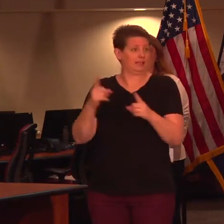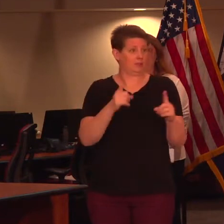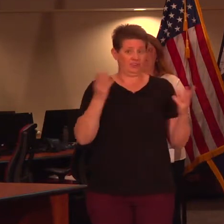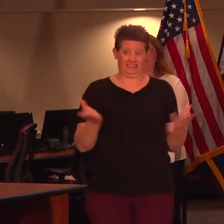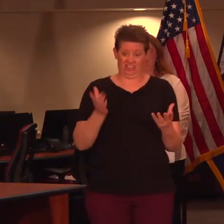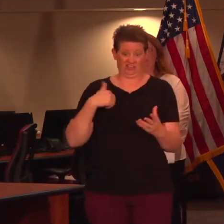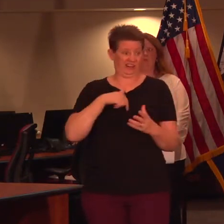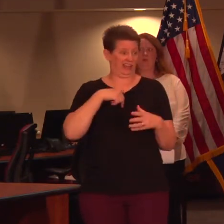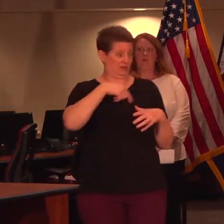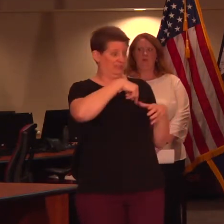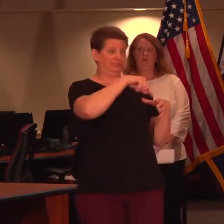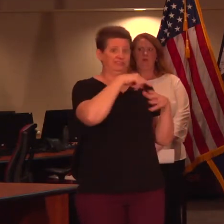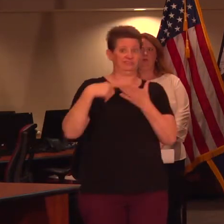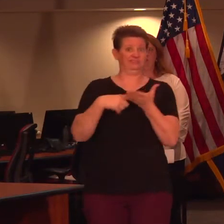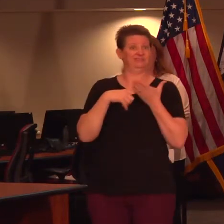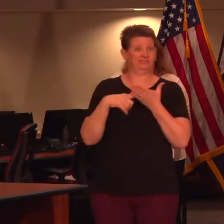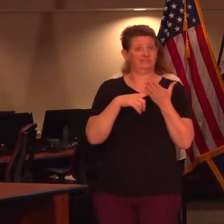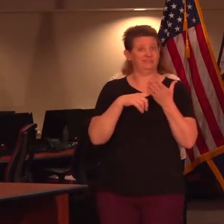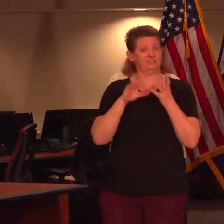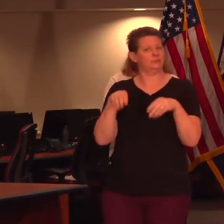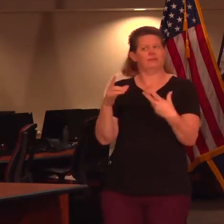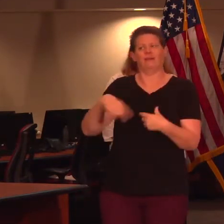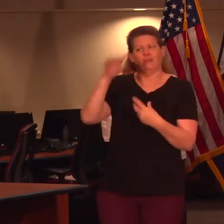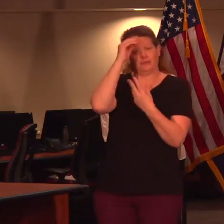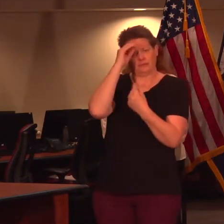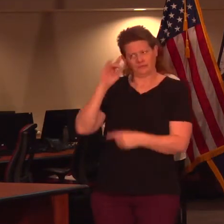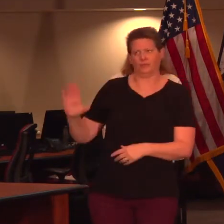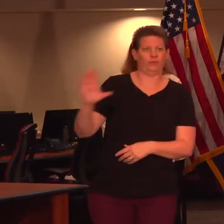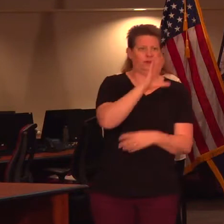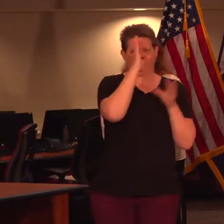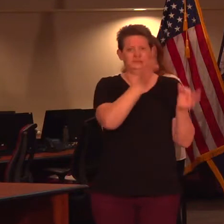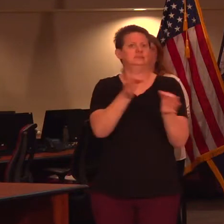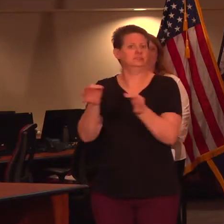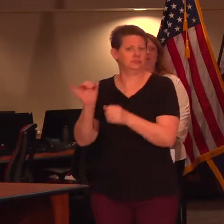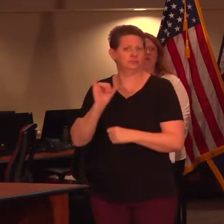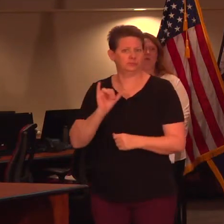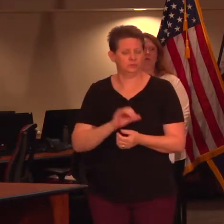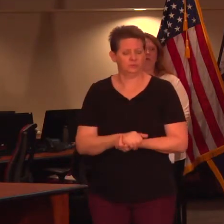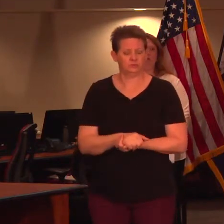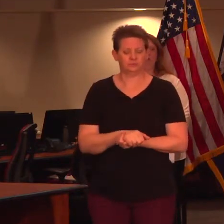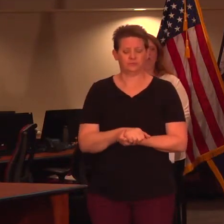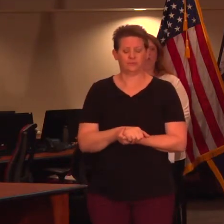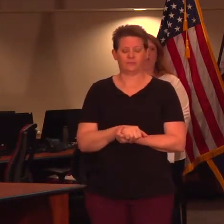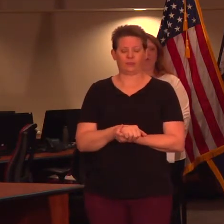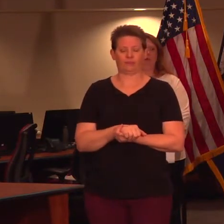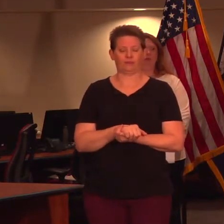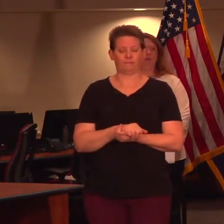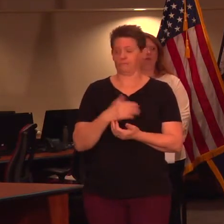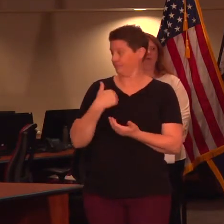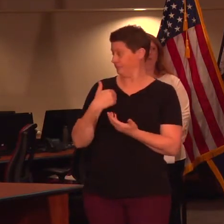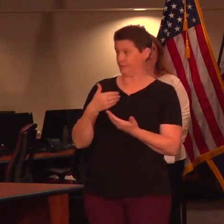government circles and have information on which to base their decisions. We have a